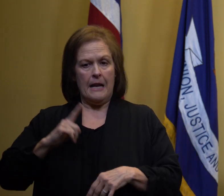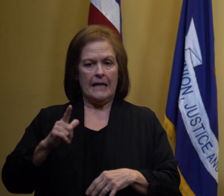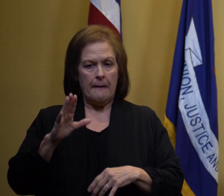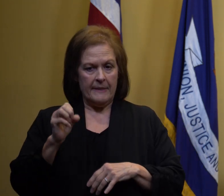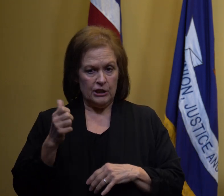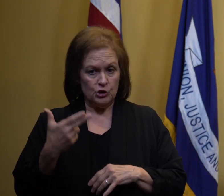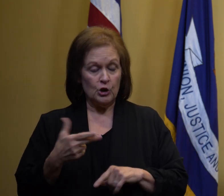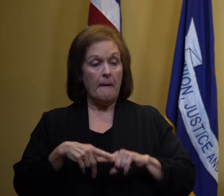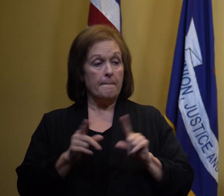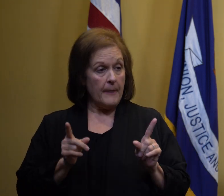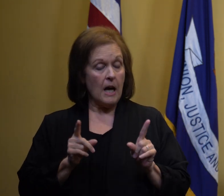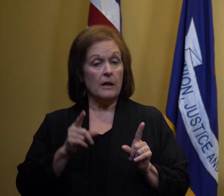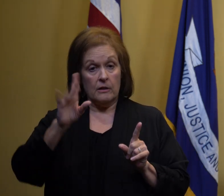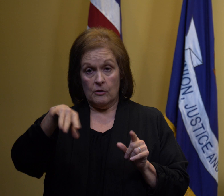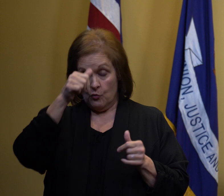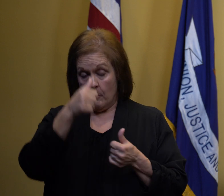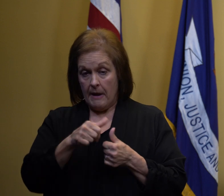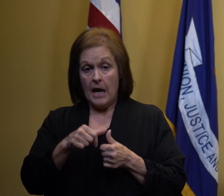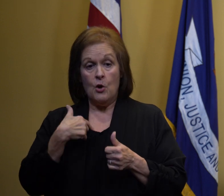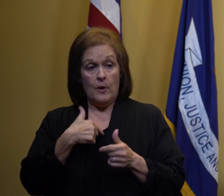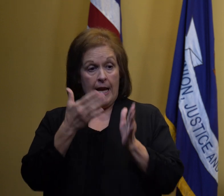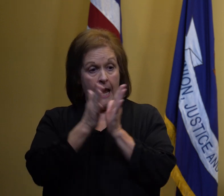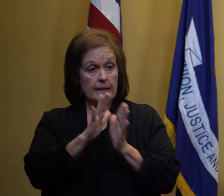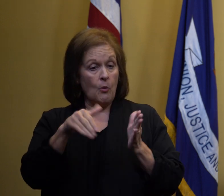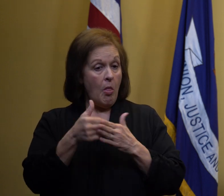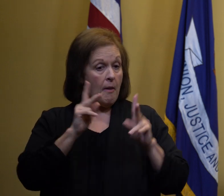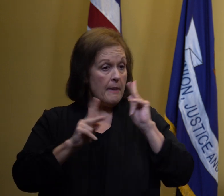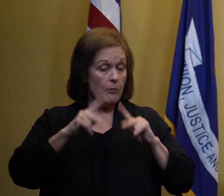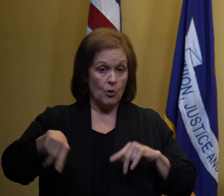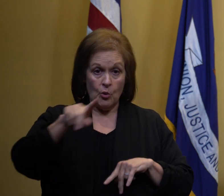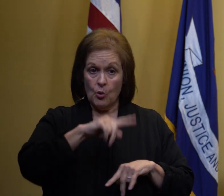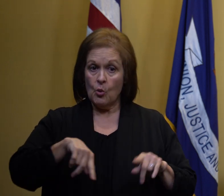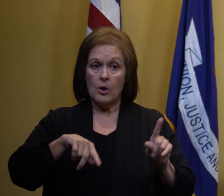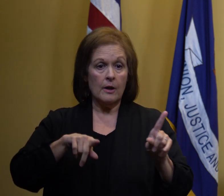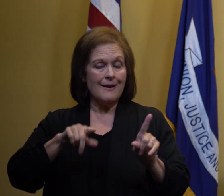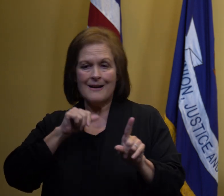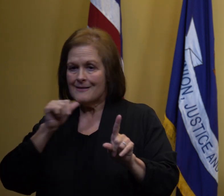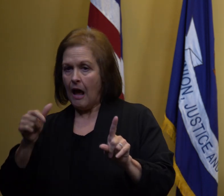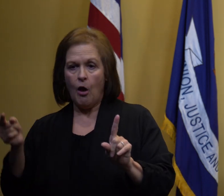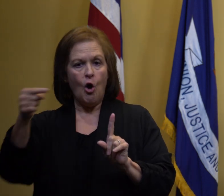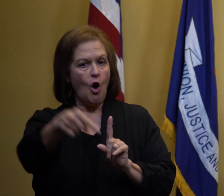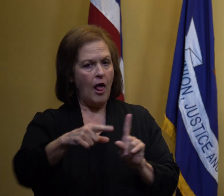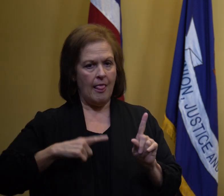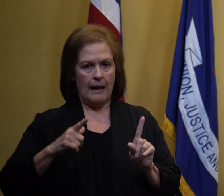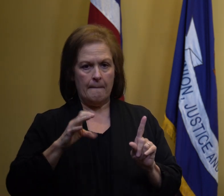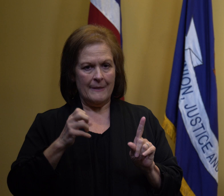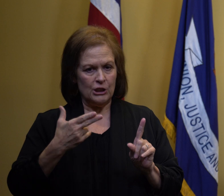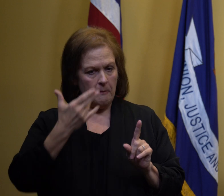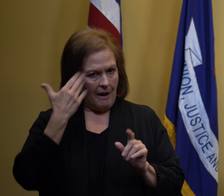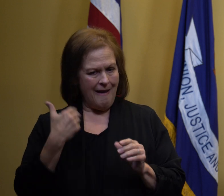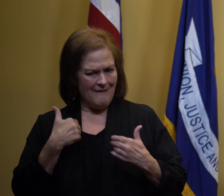Lincoln Beach. But also as a reminder, we ask all residents to please stay away from Lincoln Beach because of